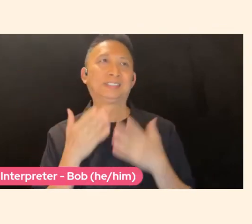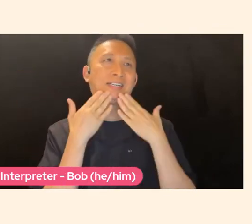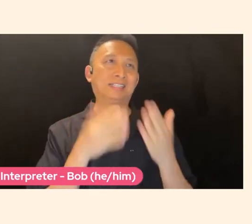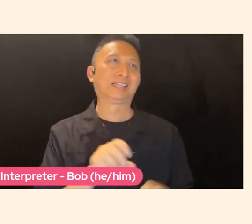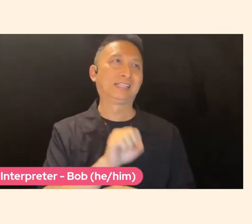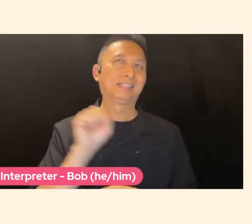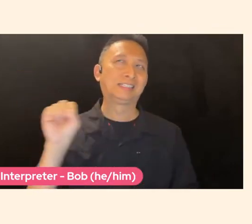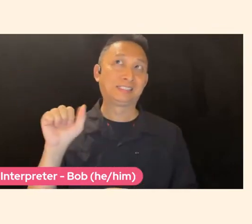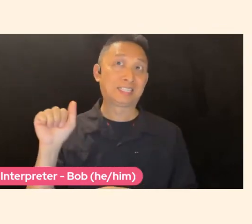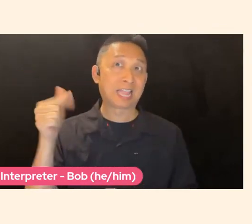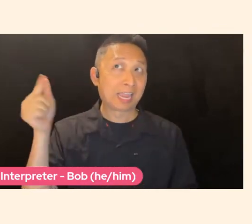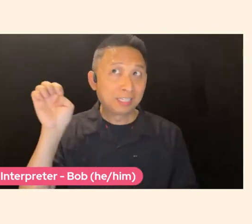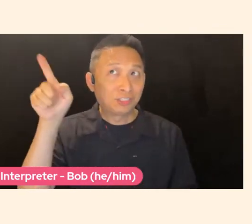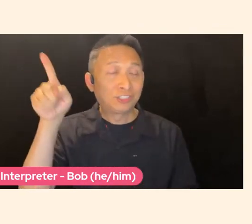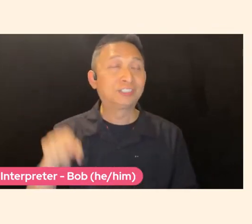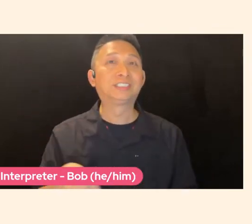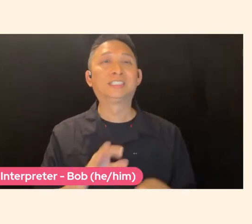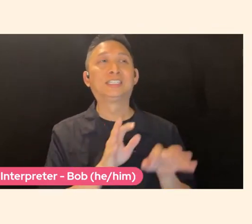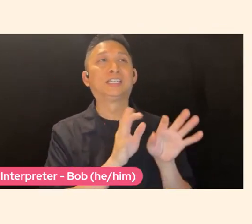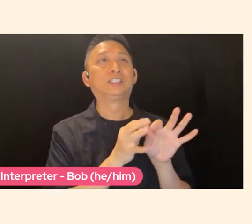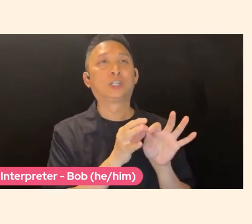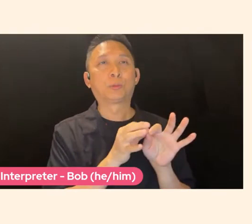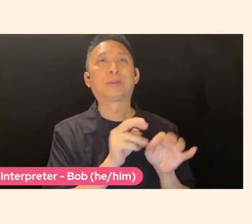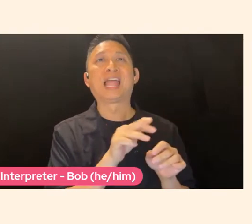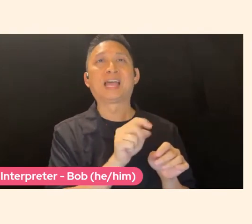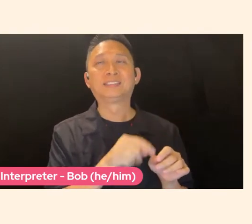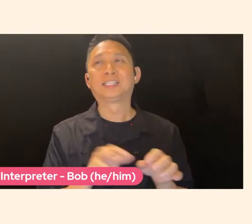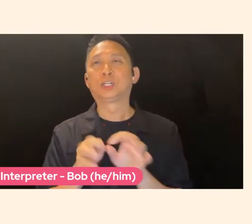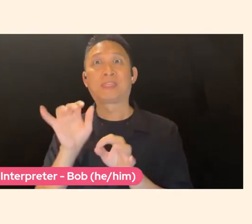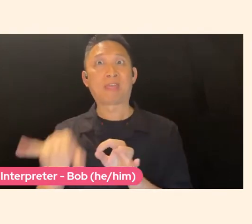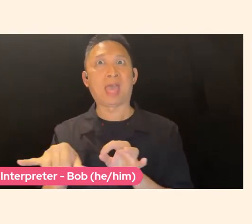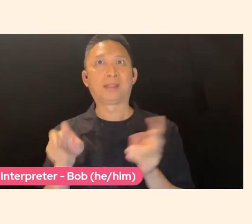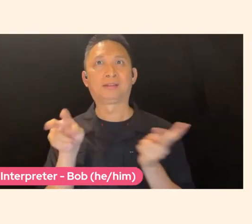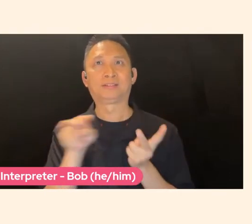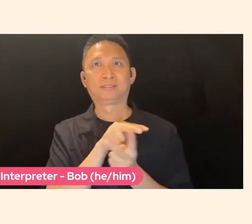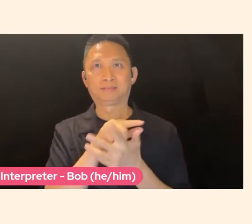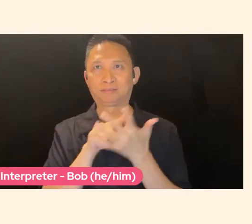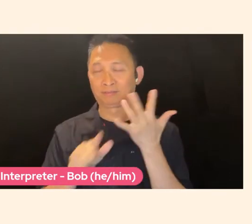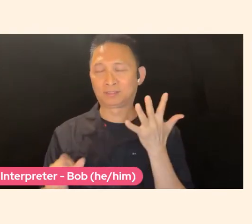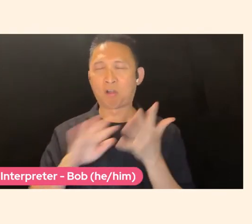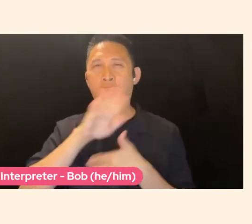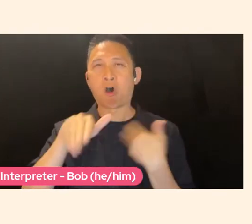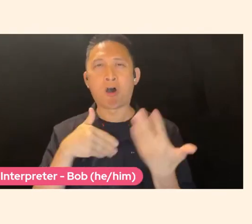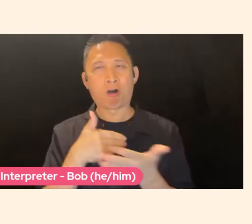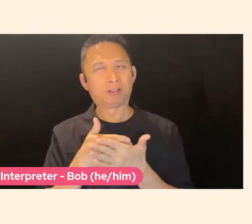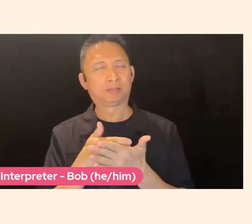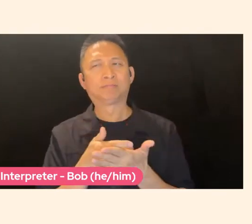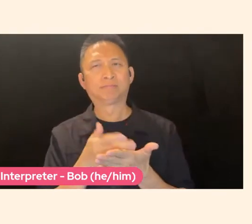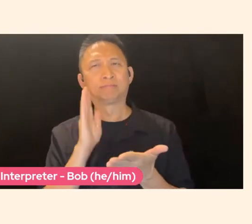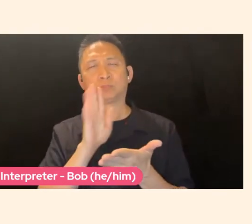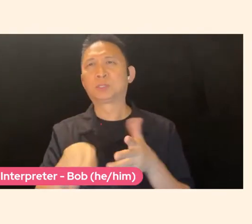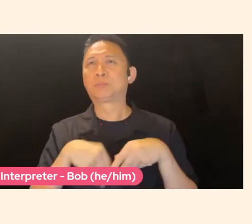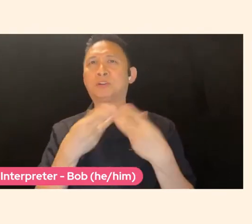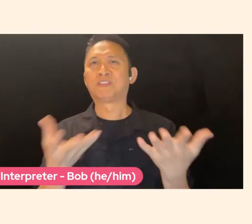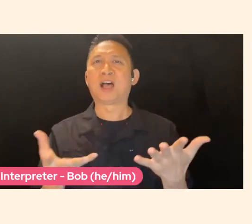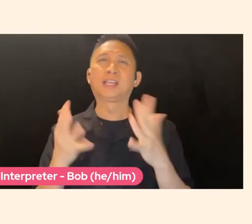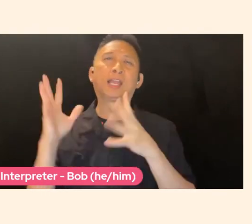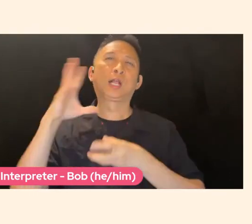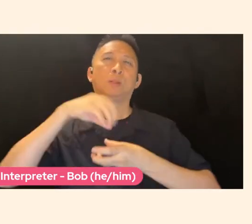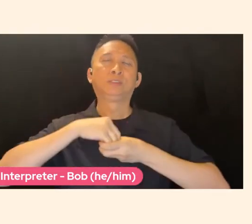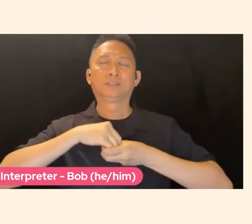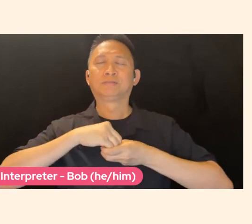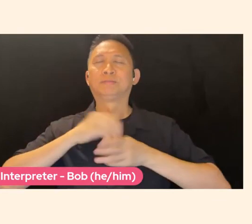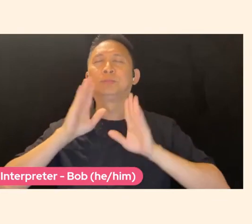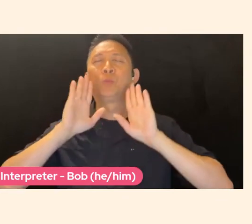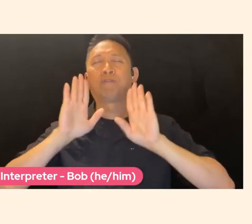and organizations like InterpretNet and Interpret That, we can continue to construct a more inclusive and affirming future for